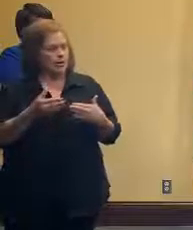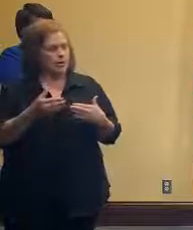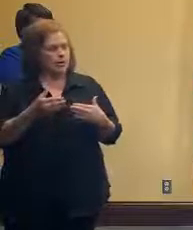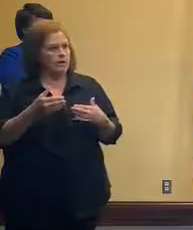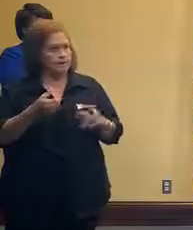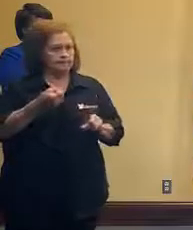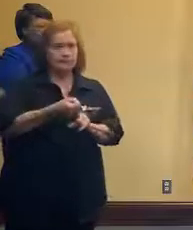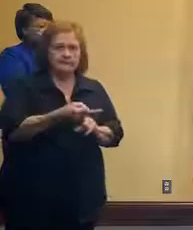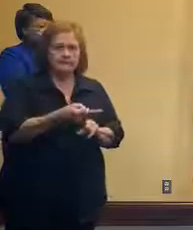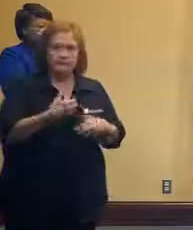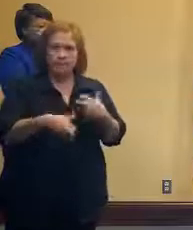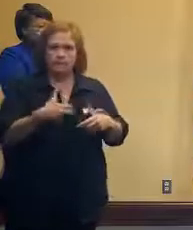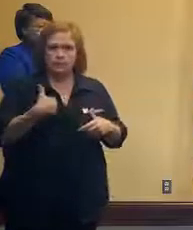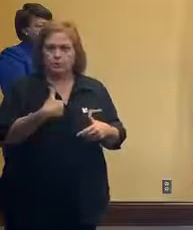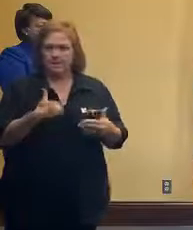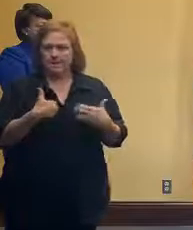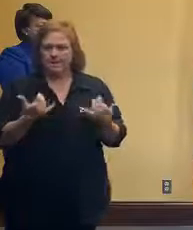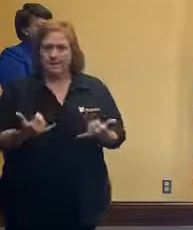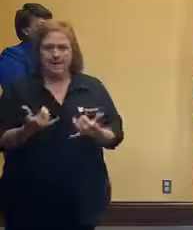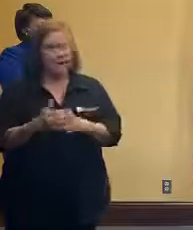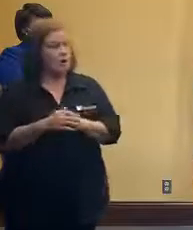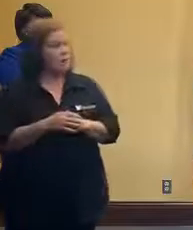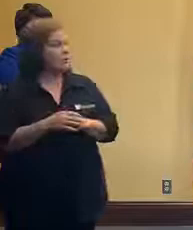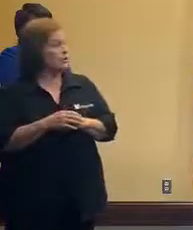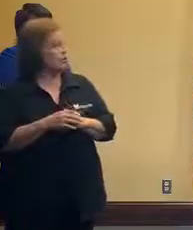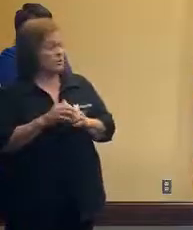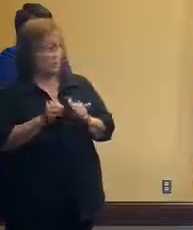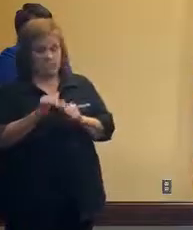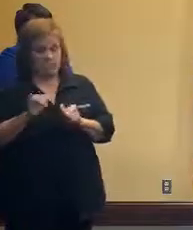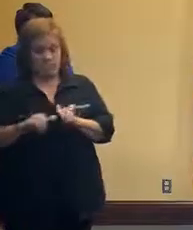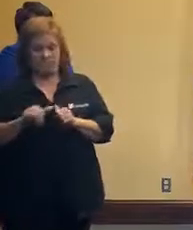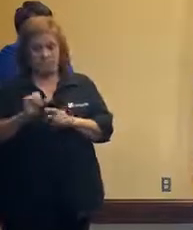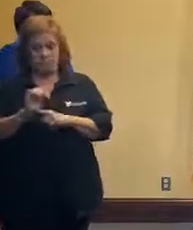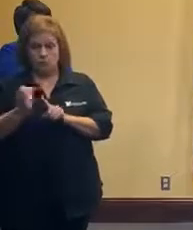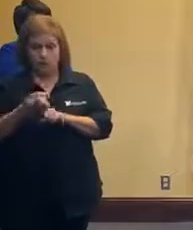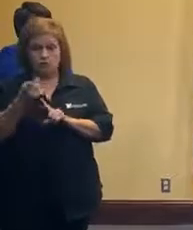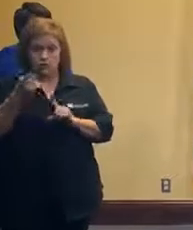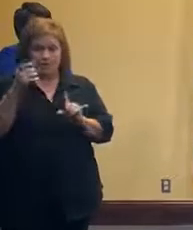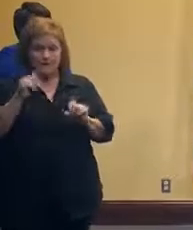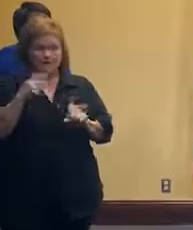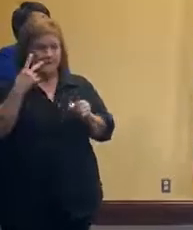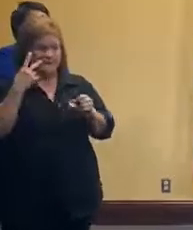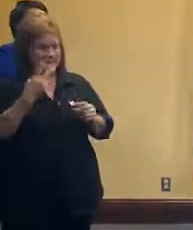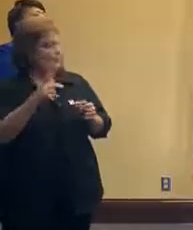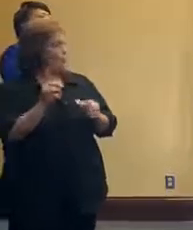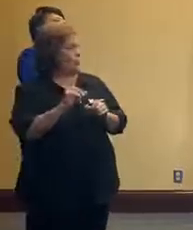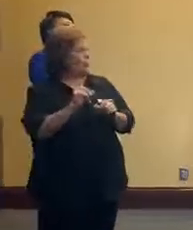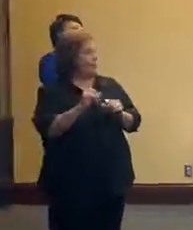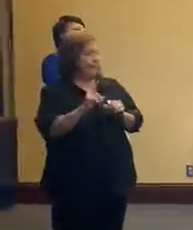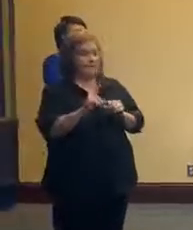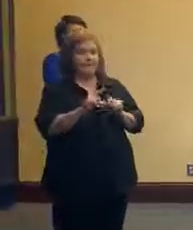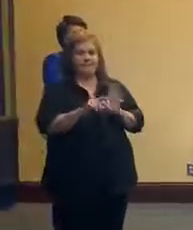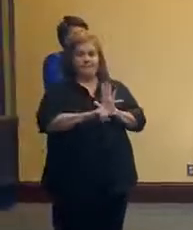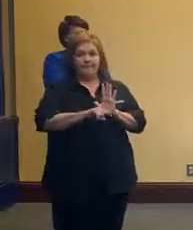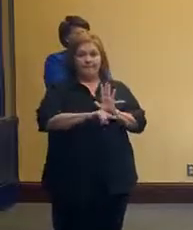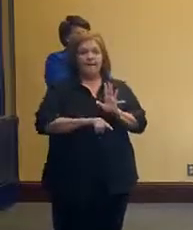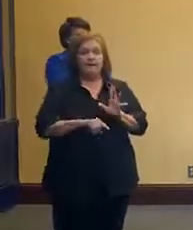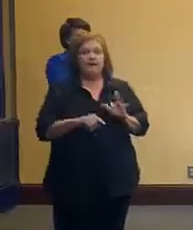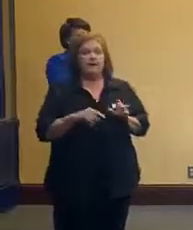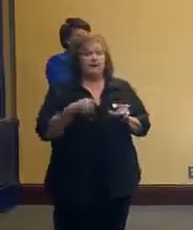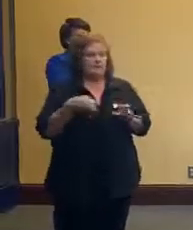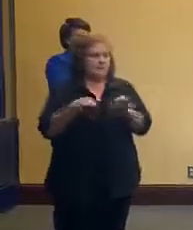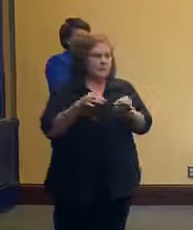going to be facing. So you couple those together, and then you see what could be potentially our shortfall. But once again, I'll go back to that